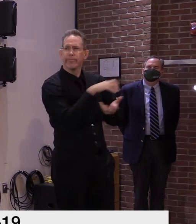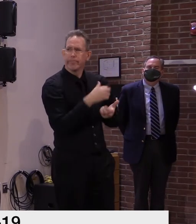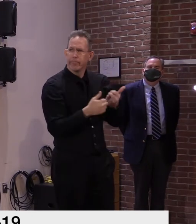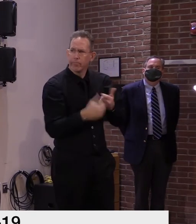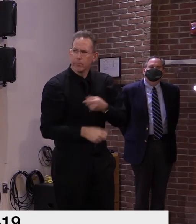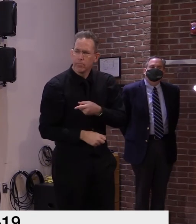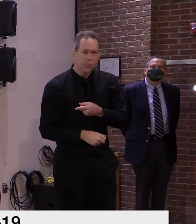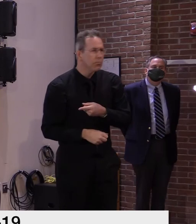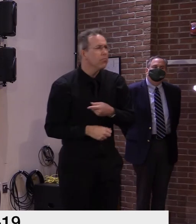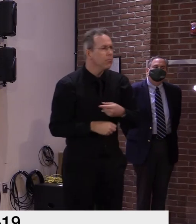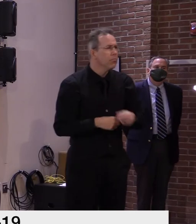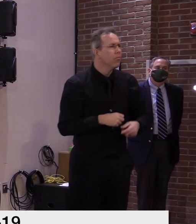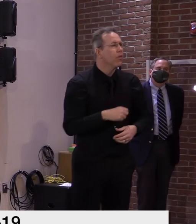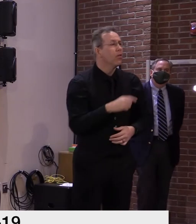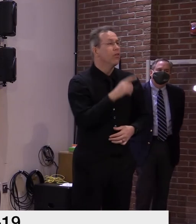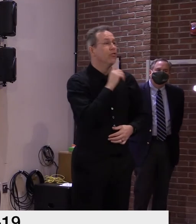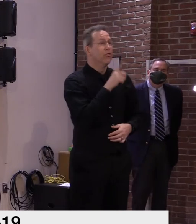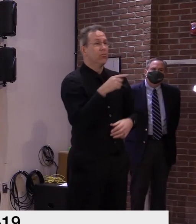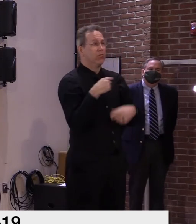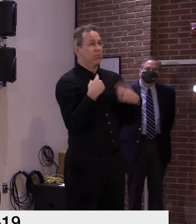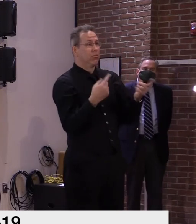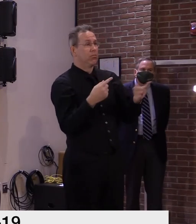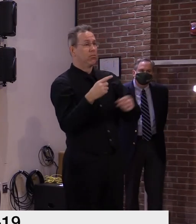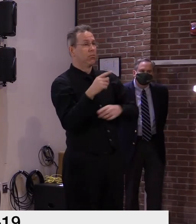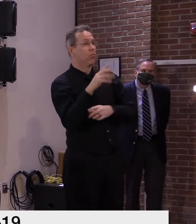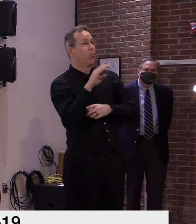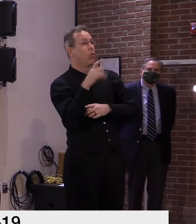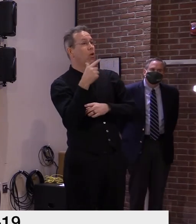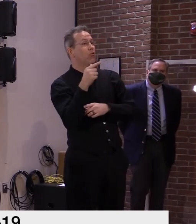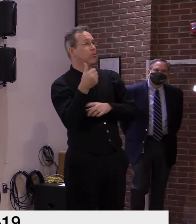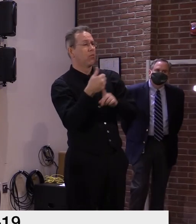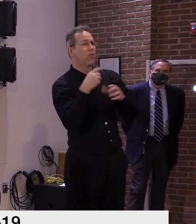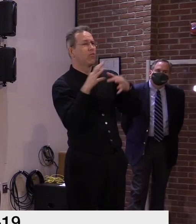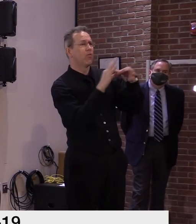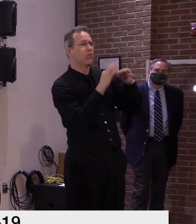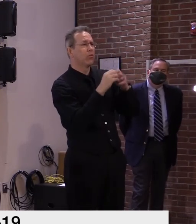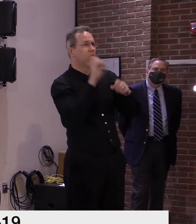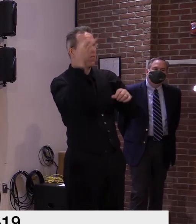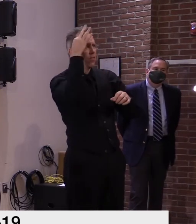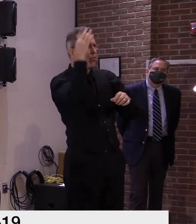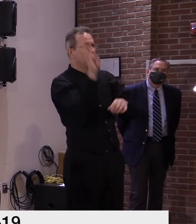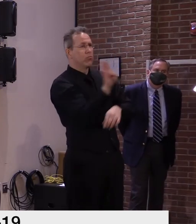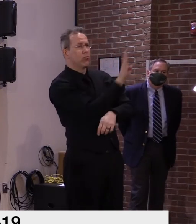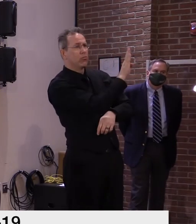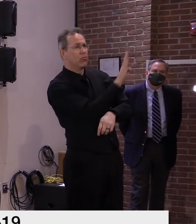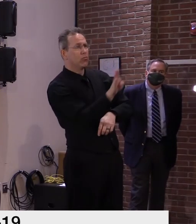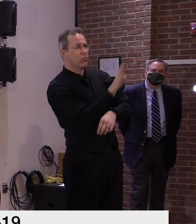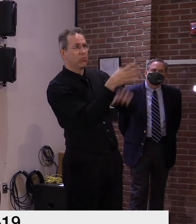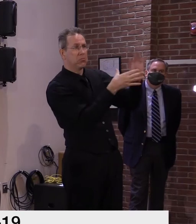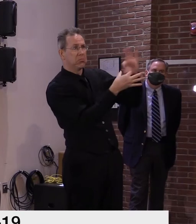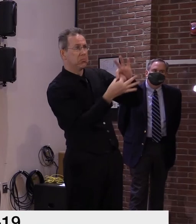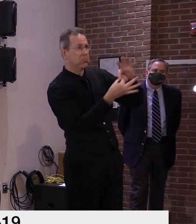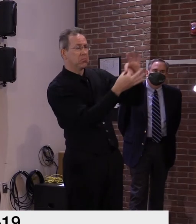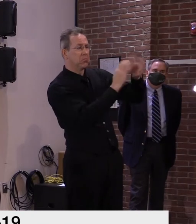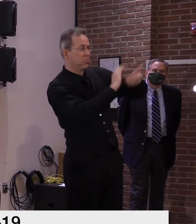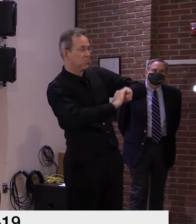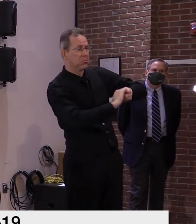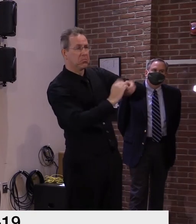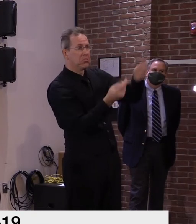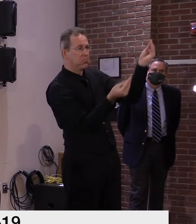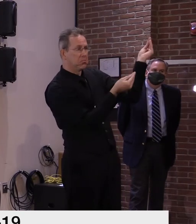ongoing relationship with the federal government, so their supply is they're resupplied every week. So I would